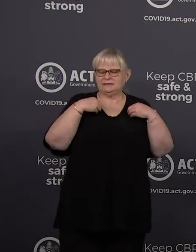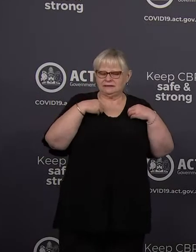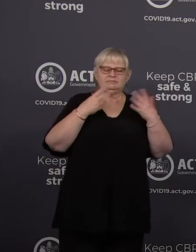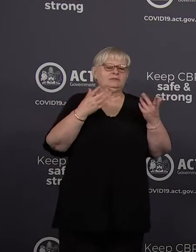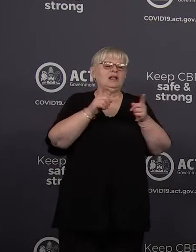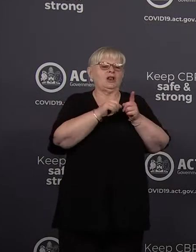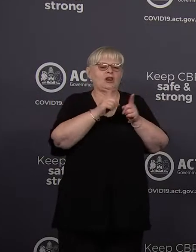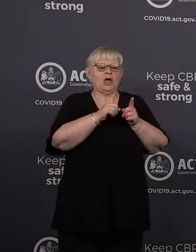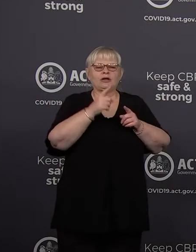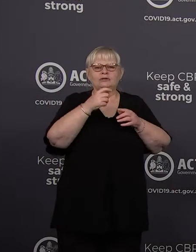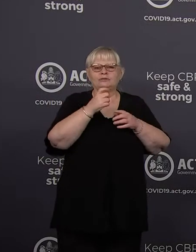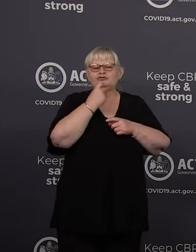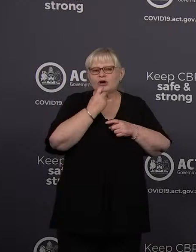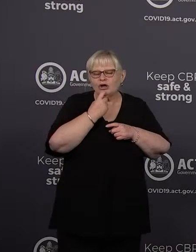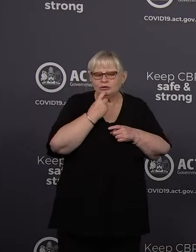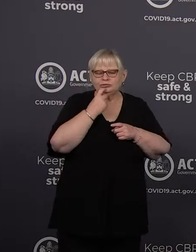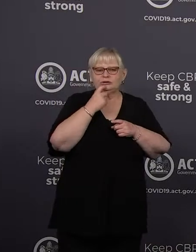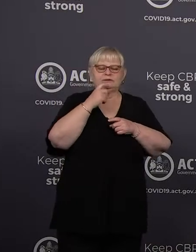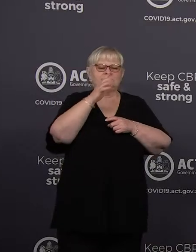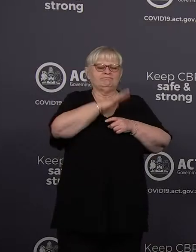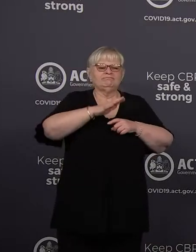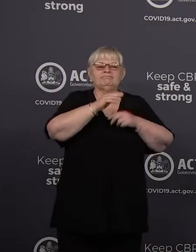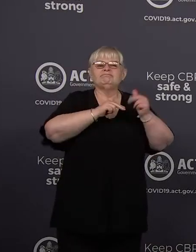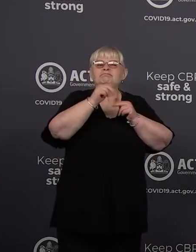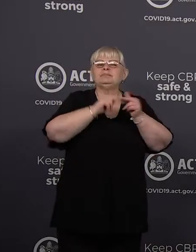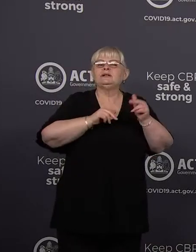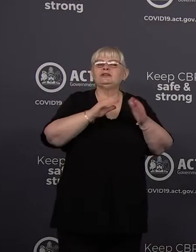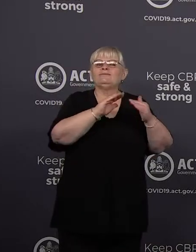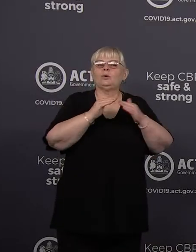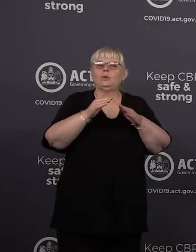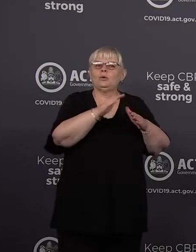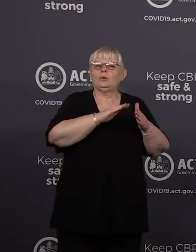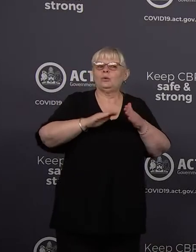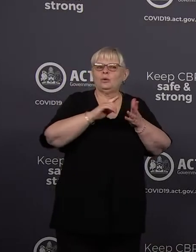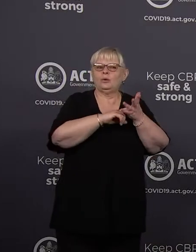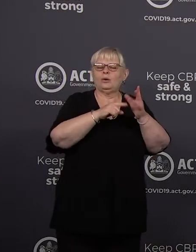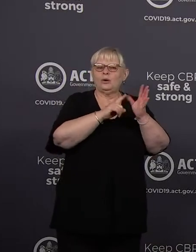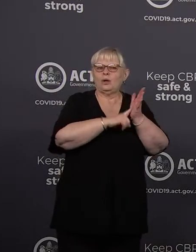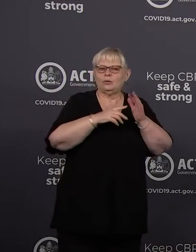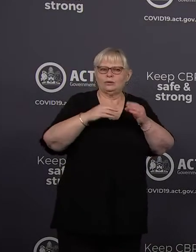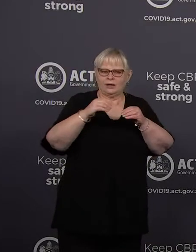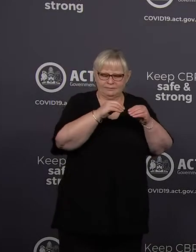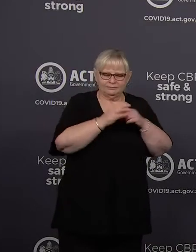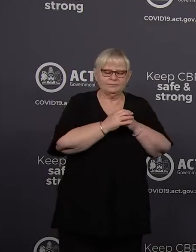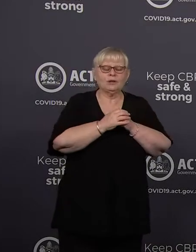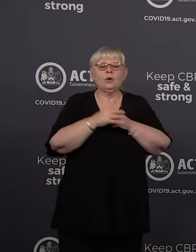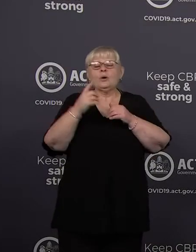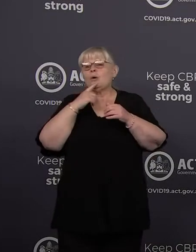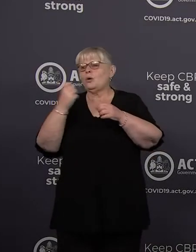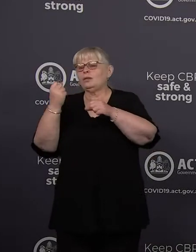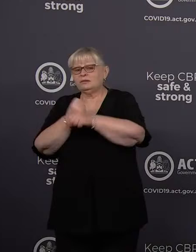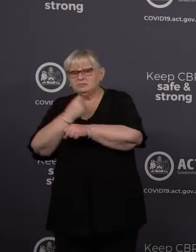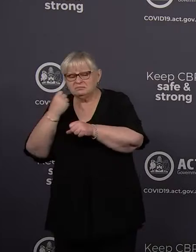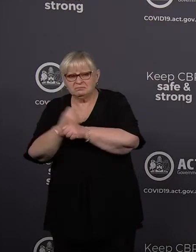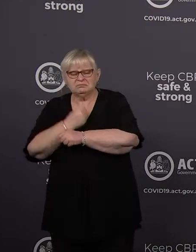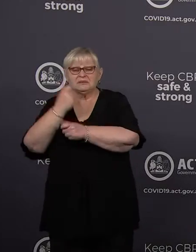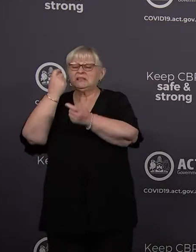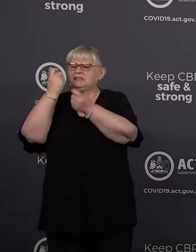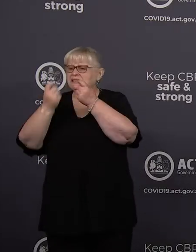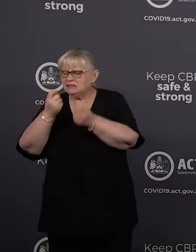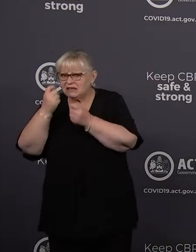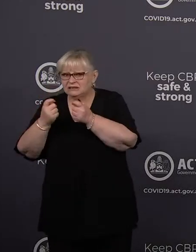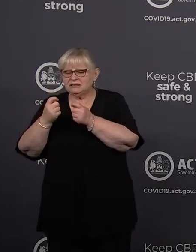and suburban infrastructure, for example. It would also include the manufacturing, fabrication, testing and